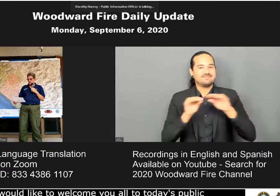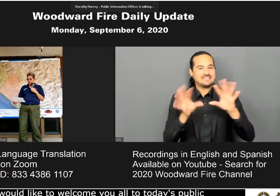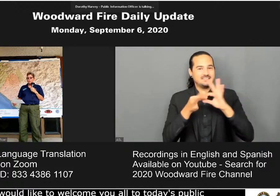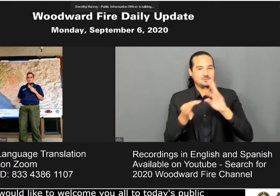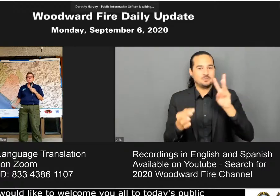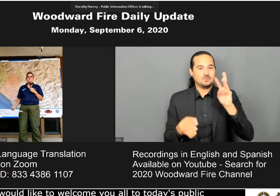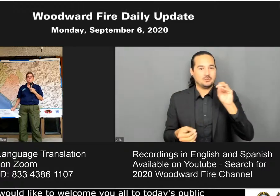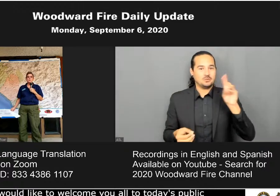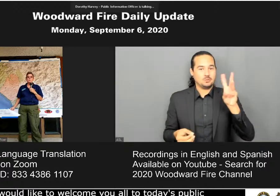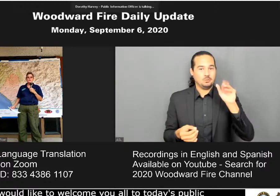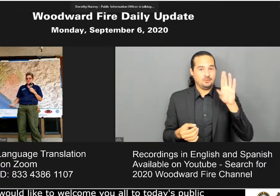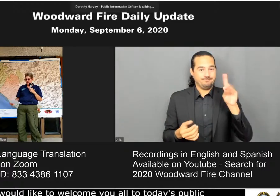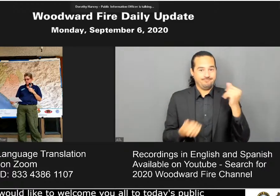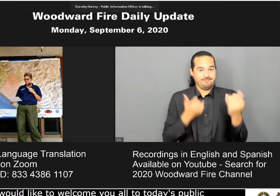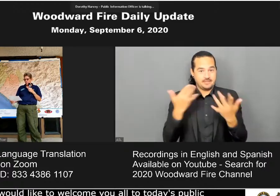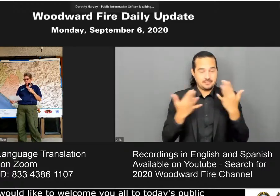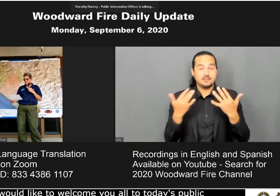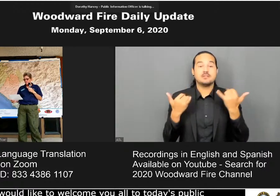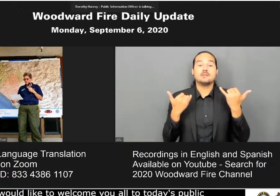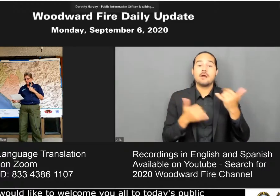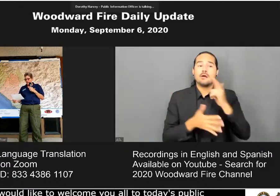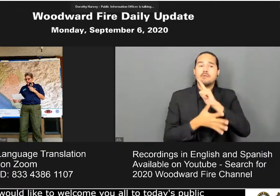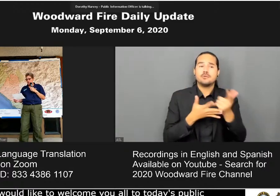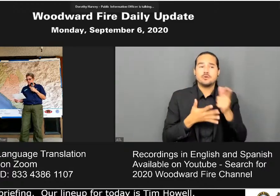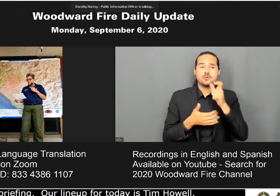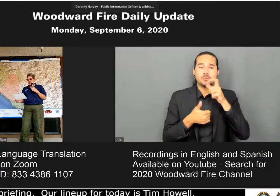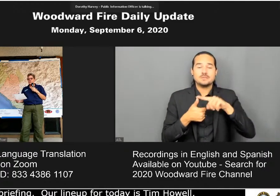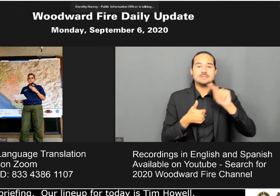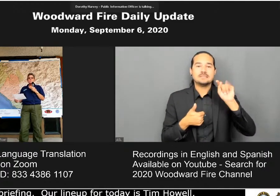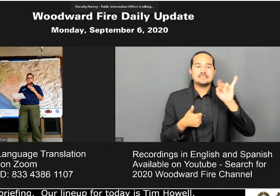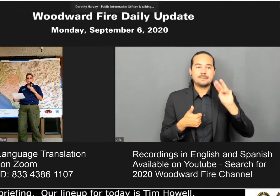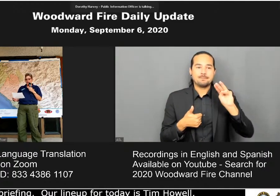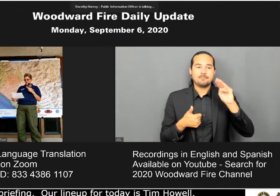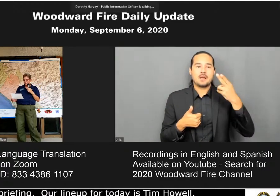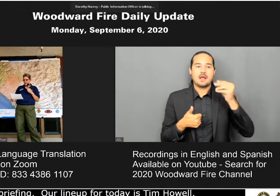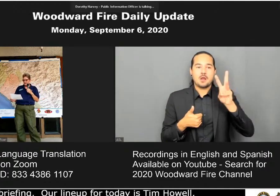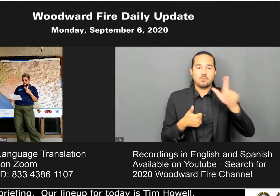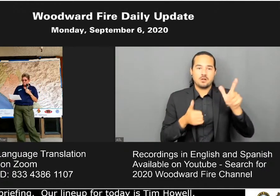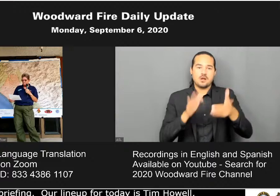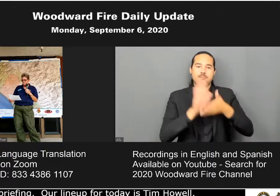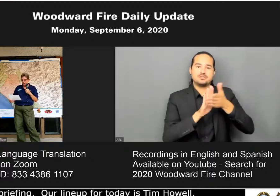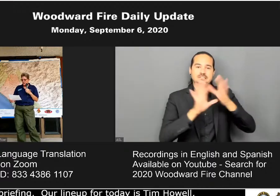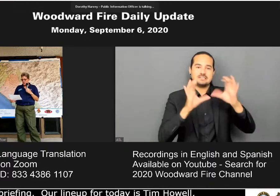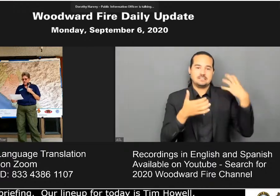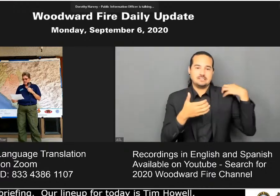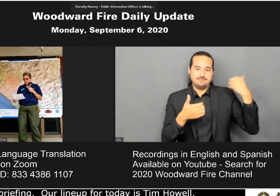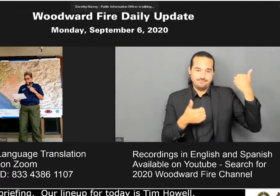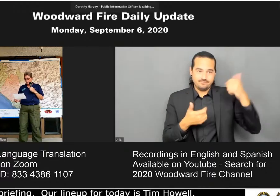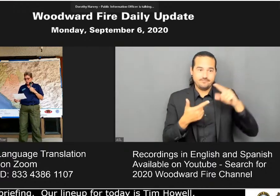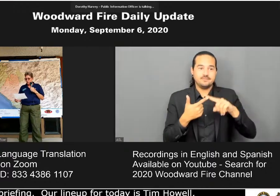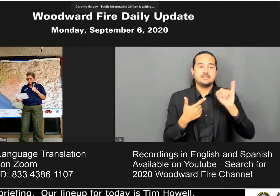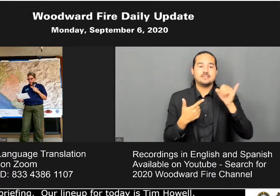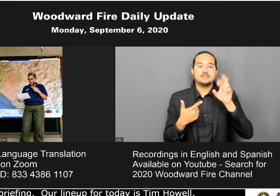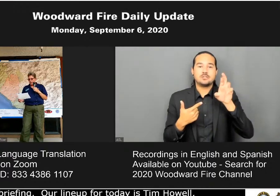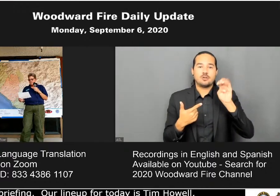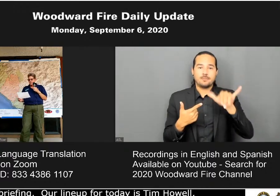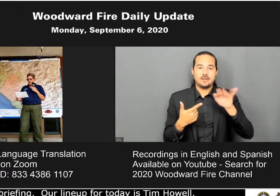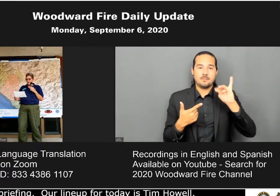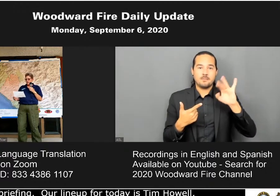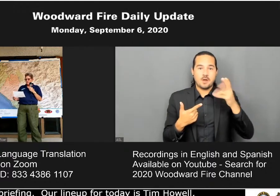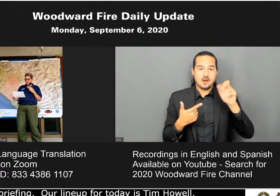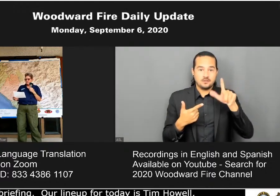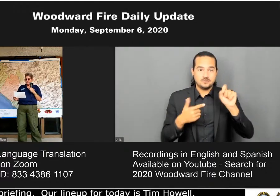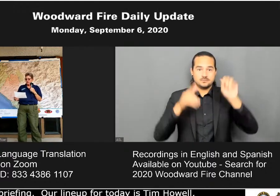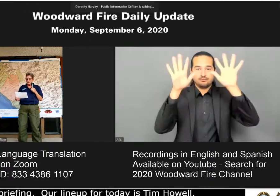Howell, Operations for Great Basin Team 4, Jeremy Michaels, the IMET, Jason